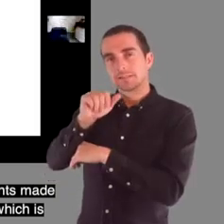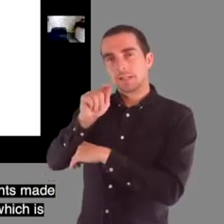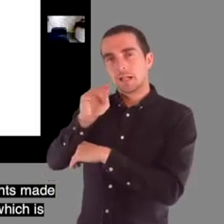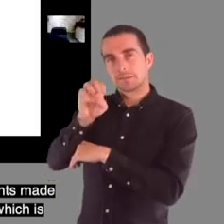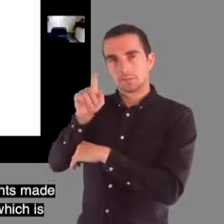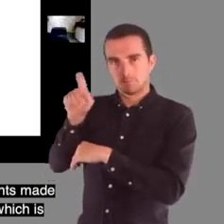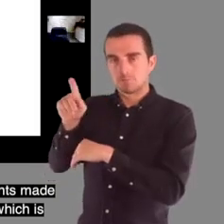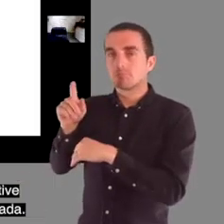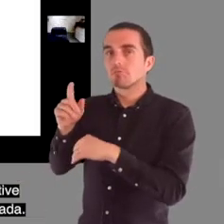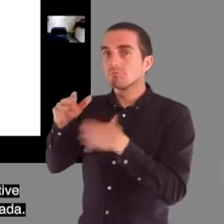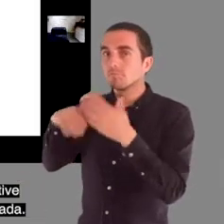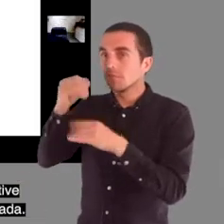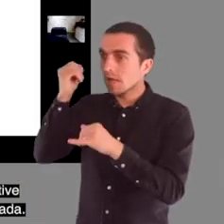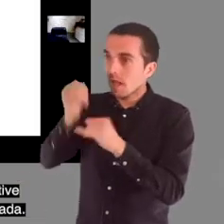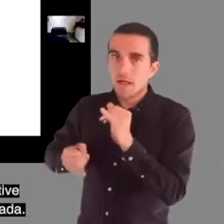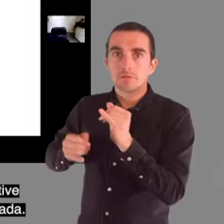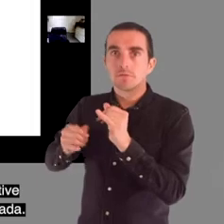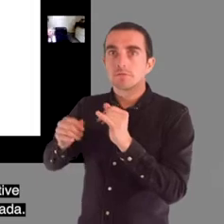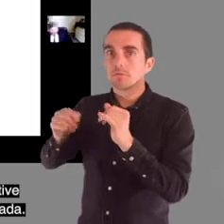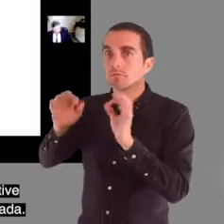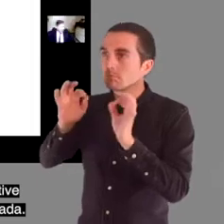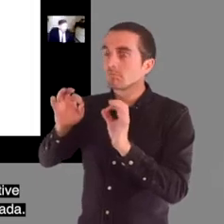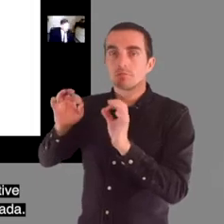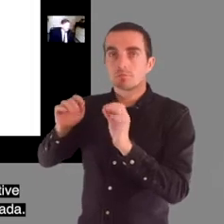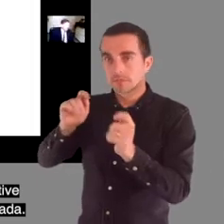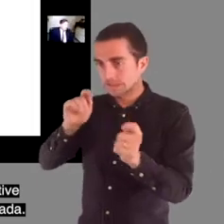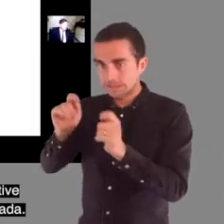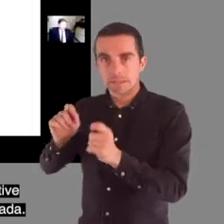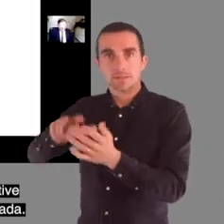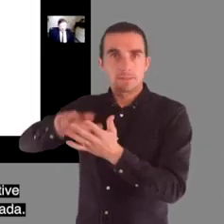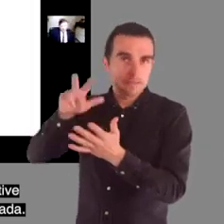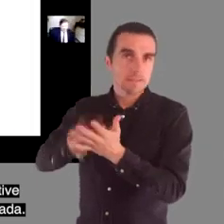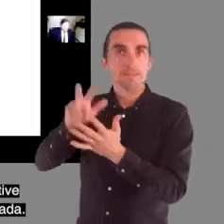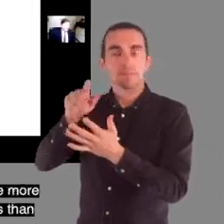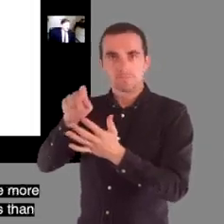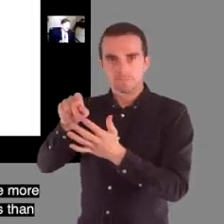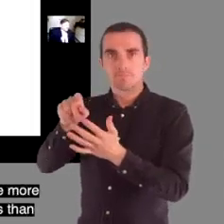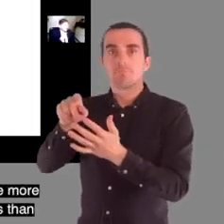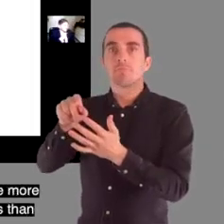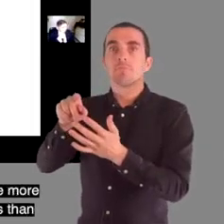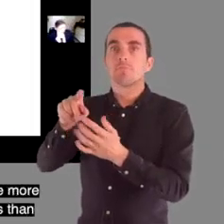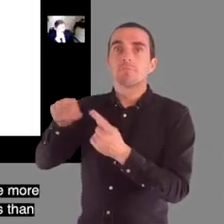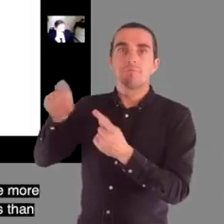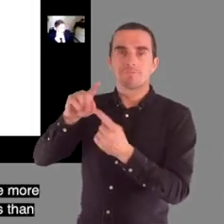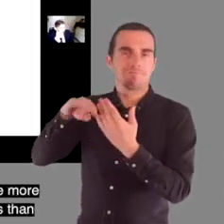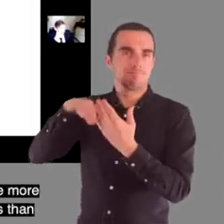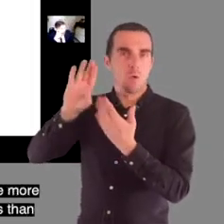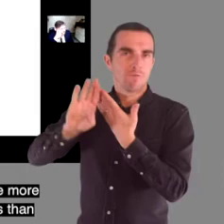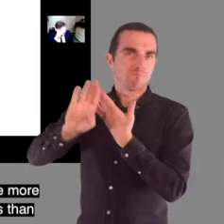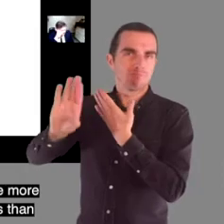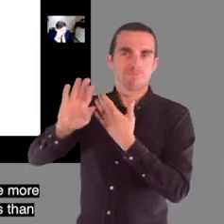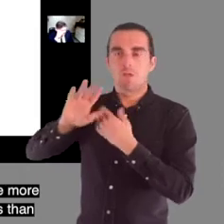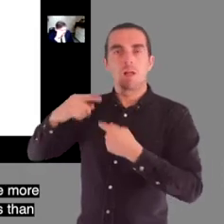Senate, which is the final stage in the legislative drafting process here in Canada. And in the